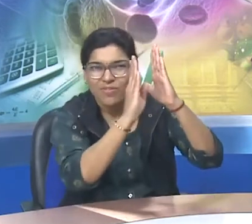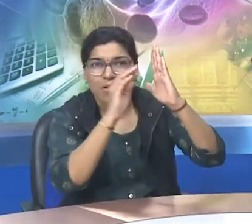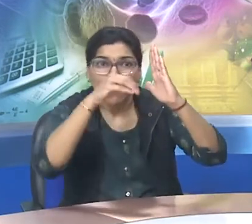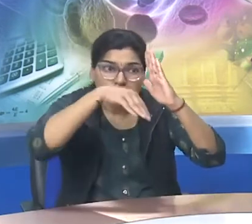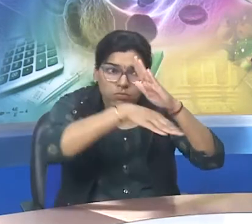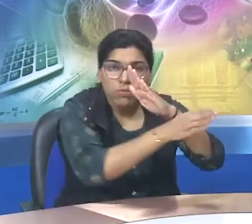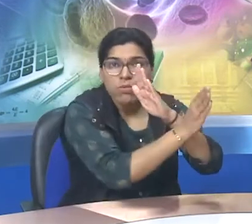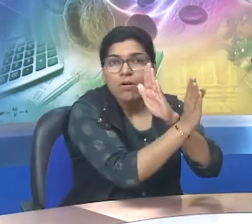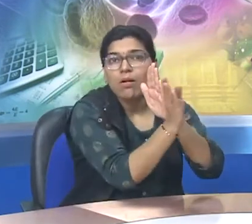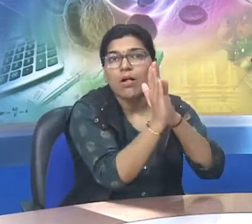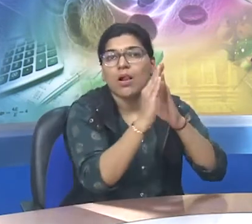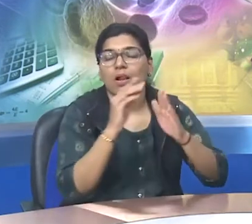made her blood.